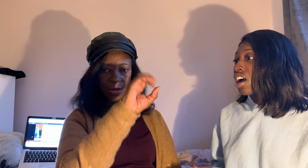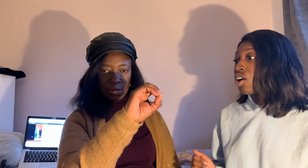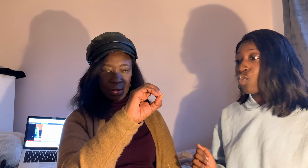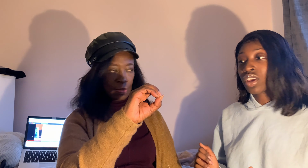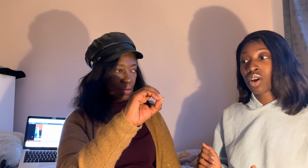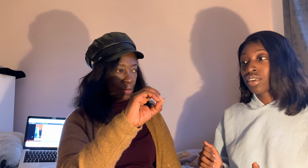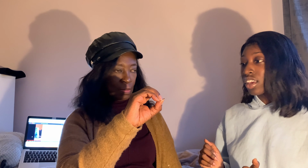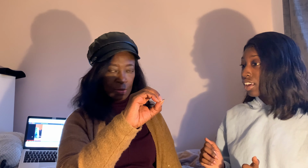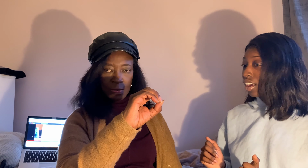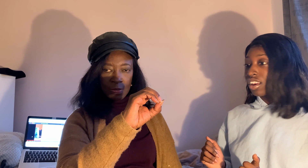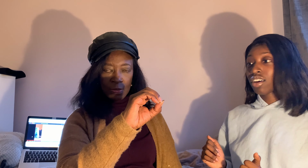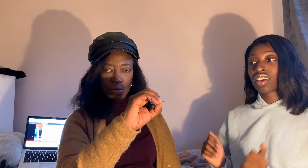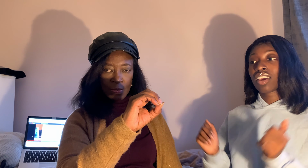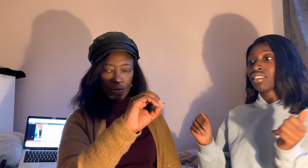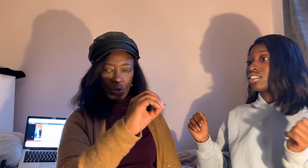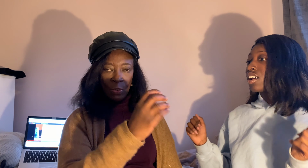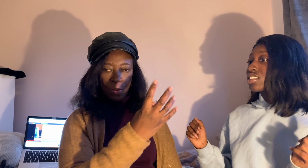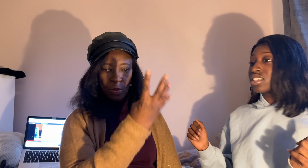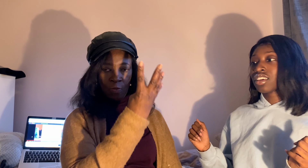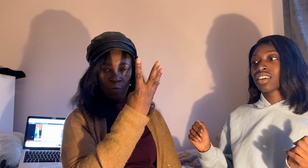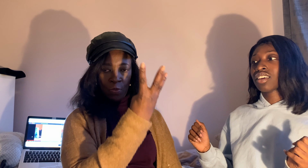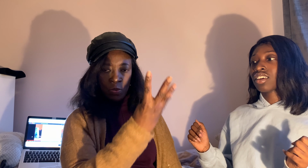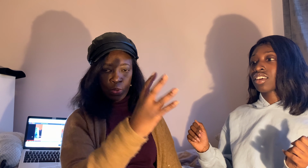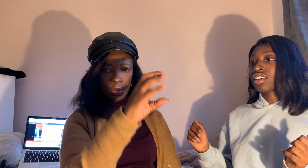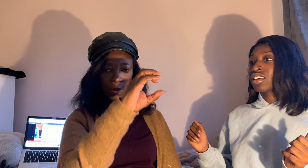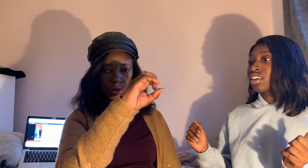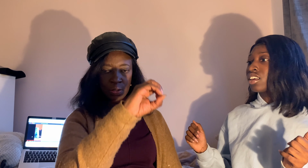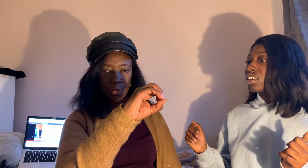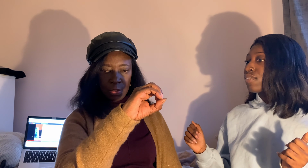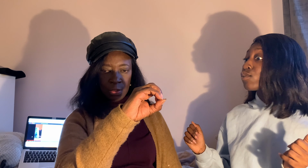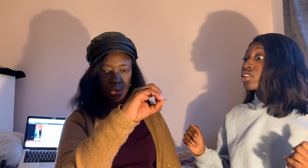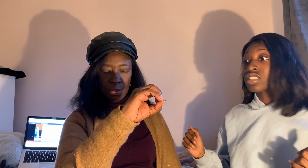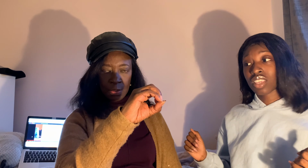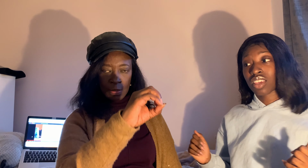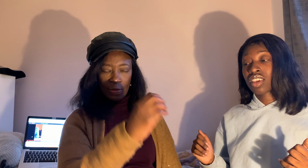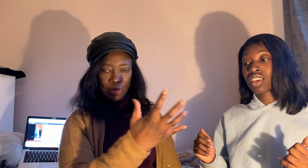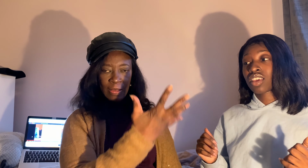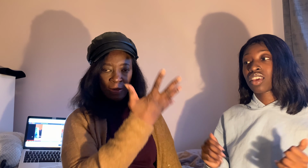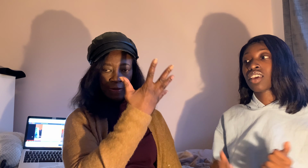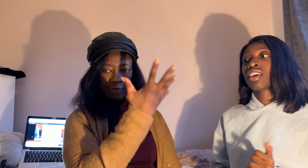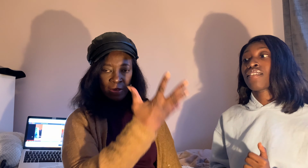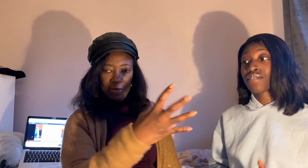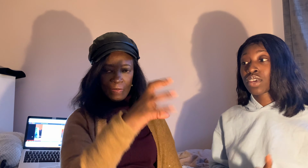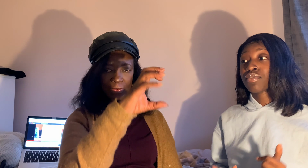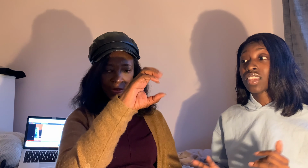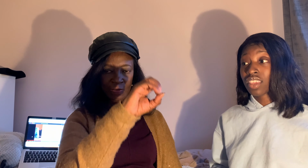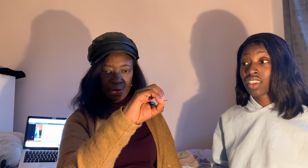Oh, we're going again. Okay, 30, 40, 50.